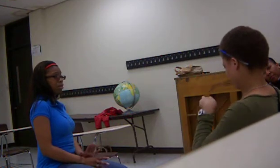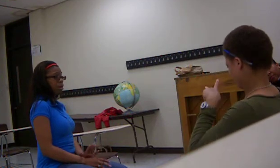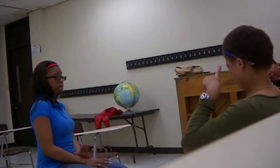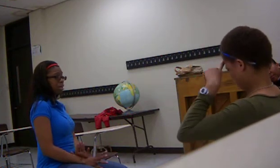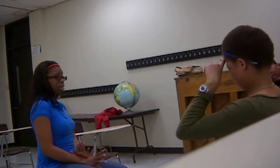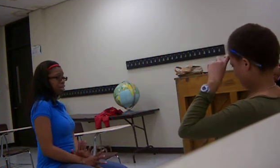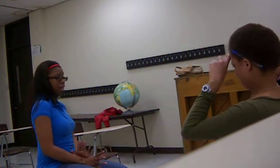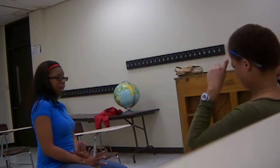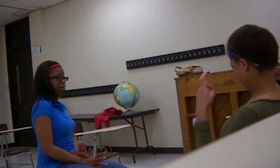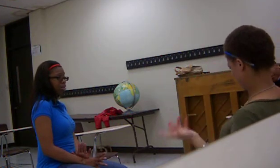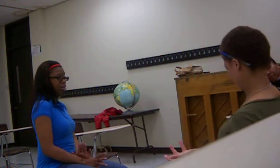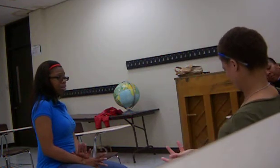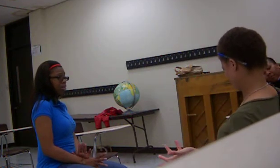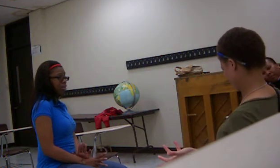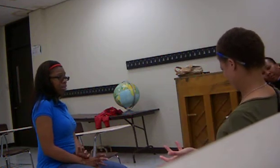walked in and sat down.